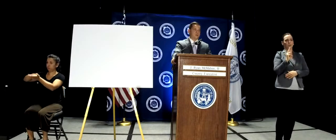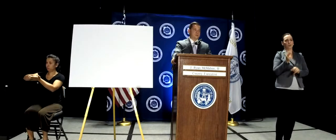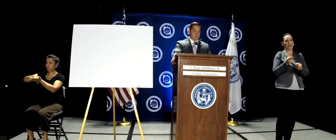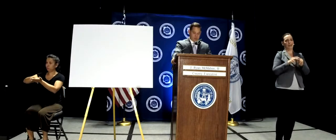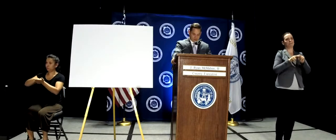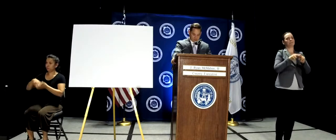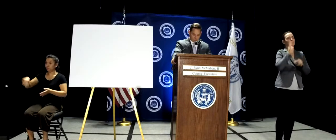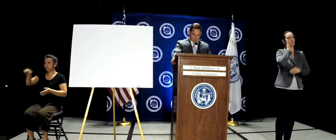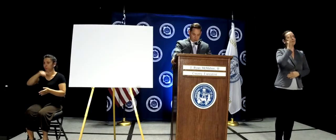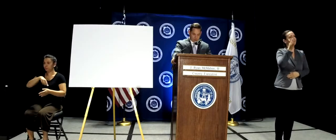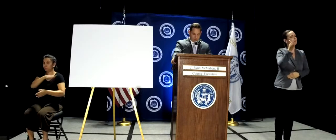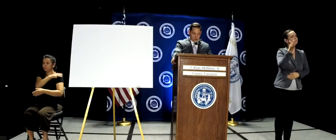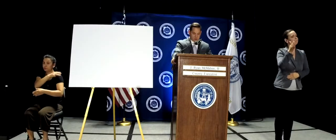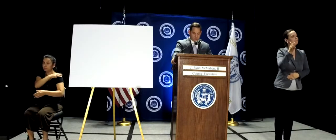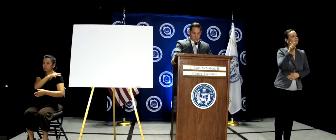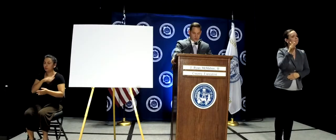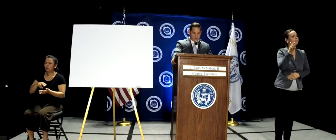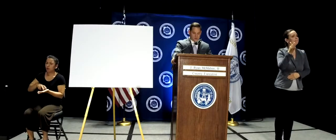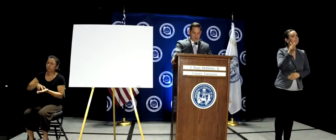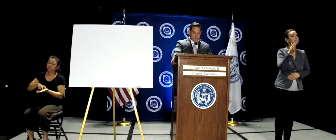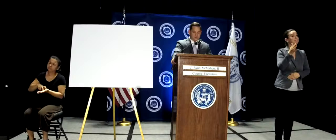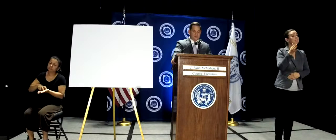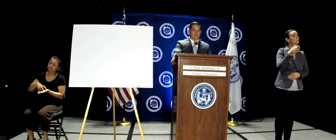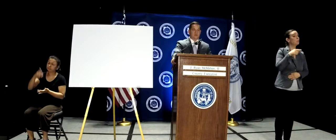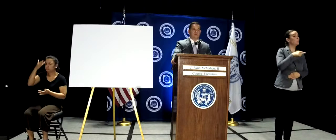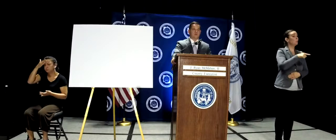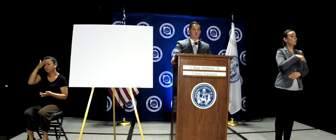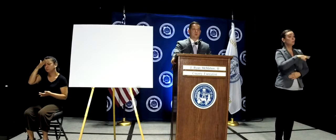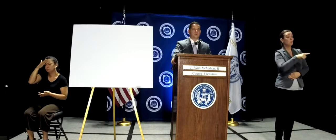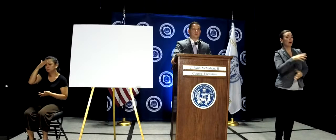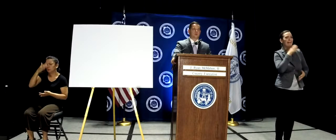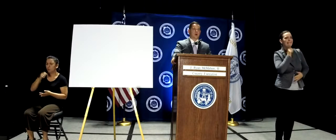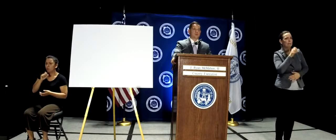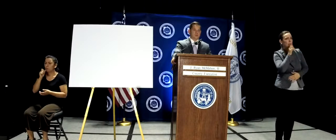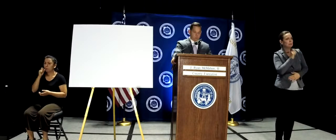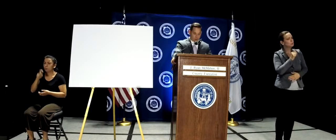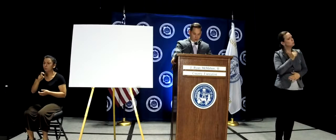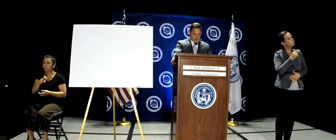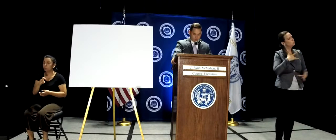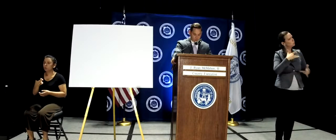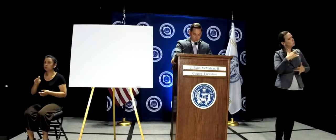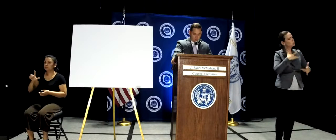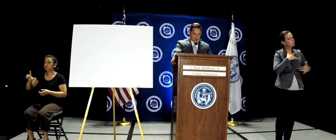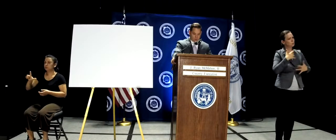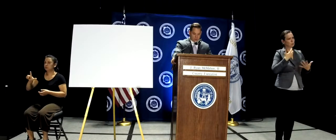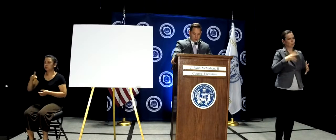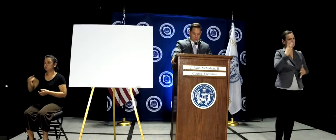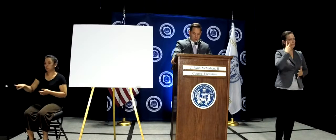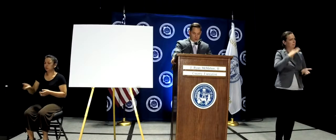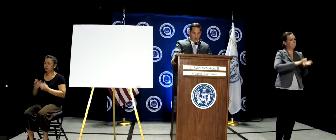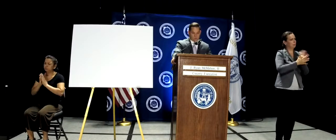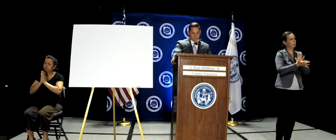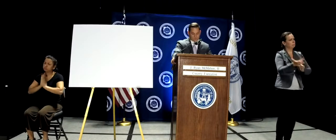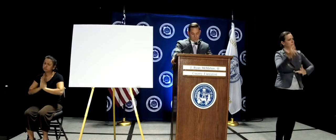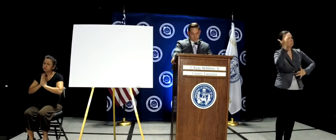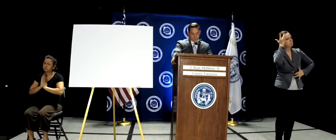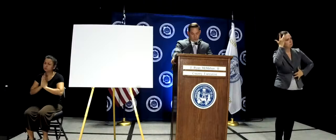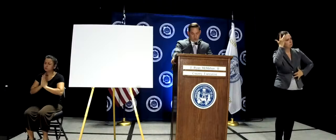the virus. It impacts them greatly. So please keep these 7 individuals in your thoughts and your prayers. We need them to get